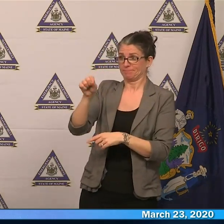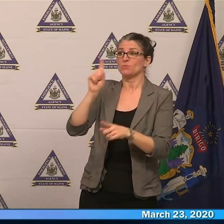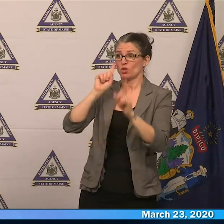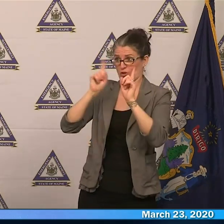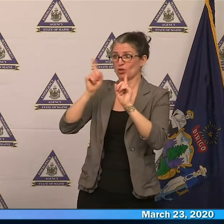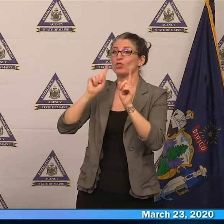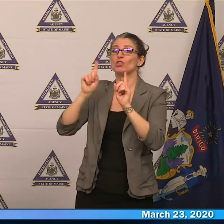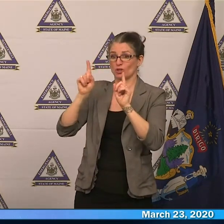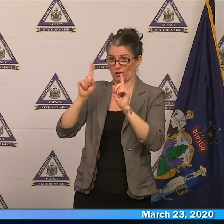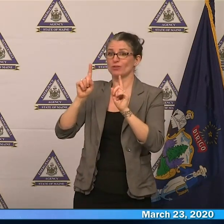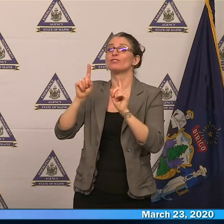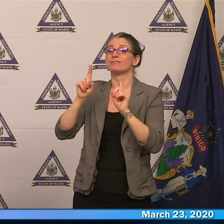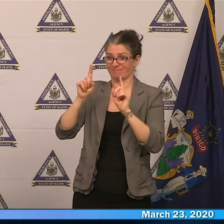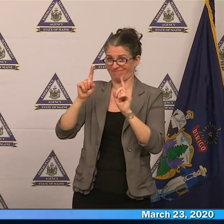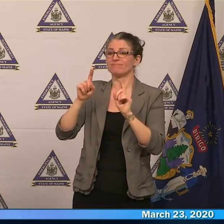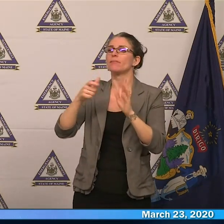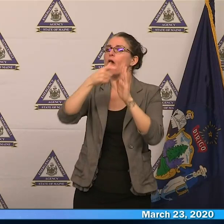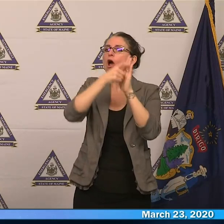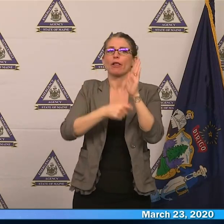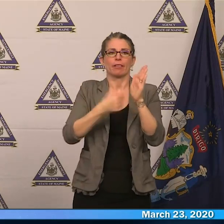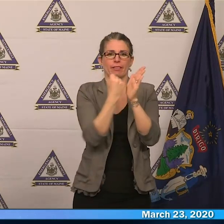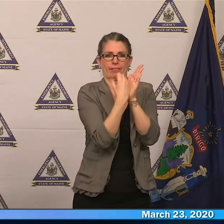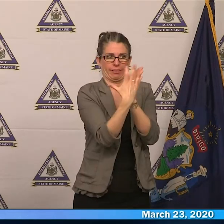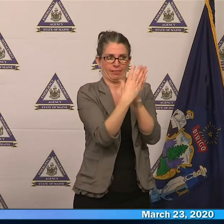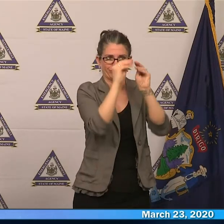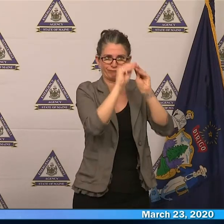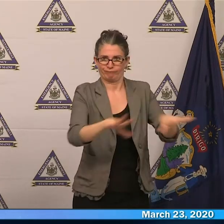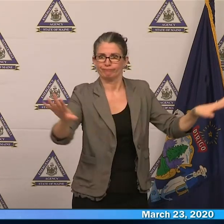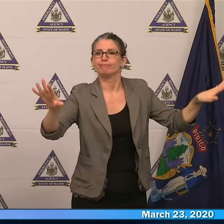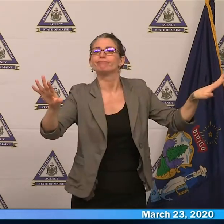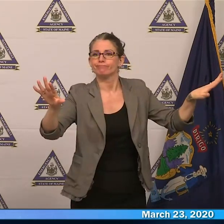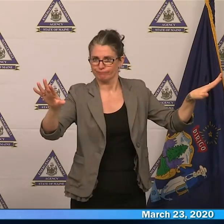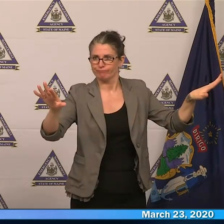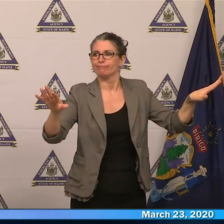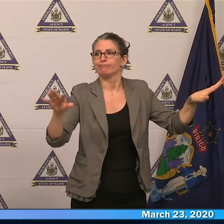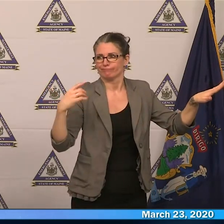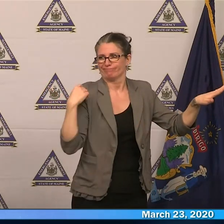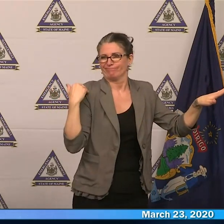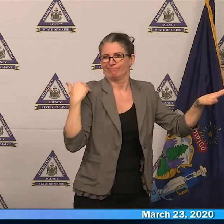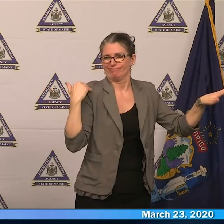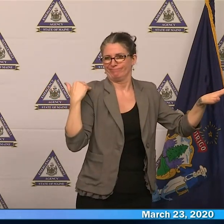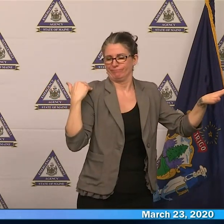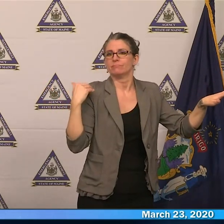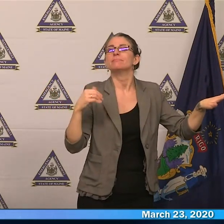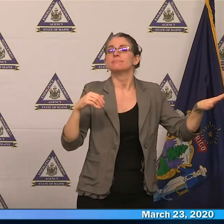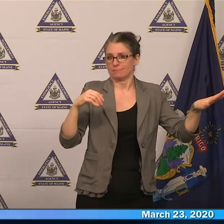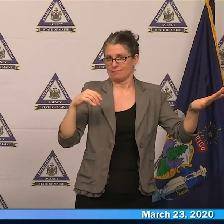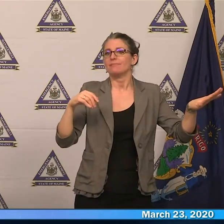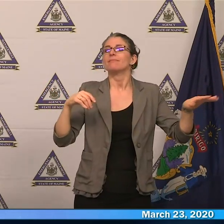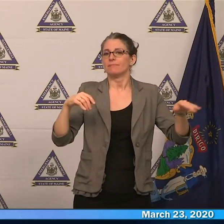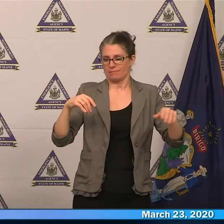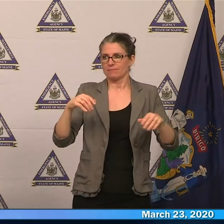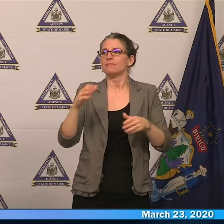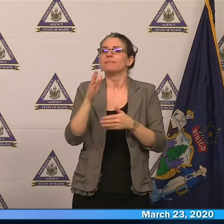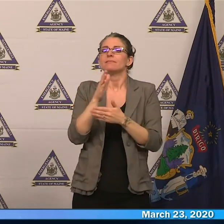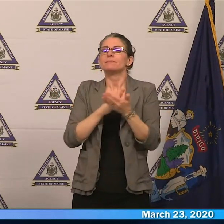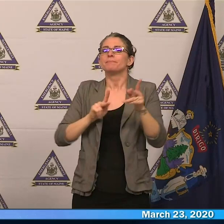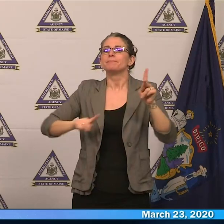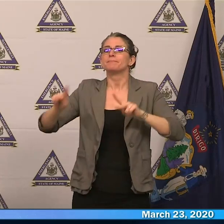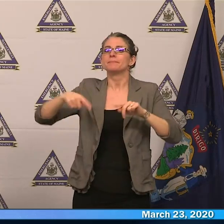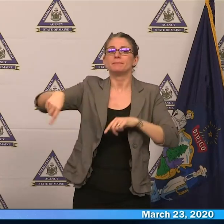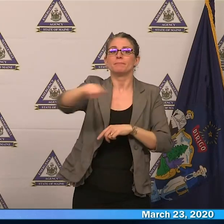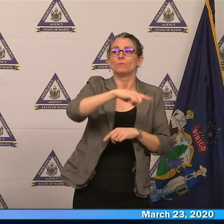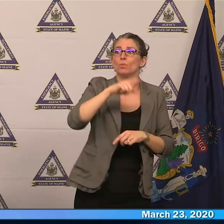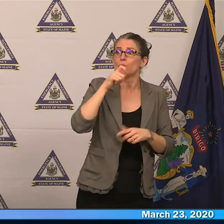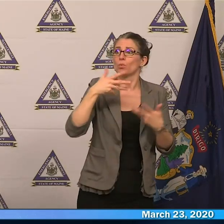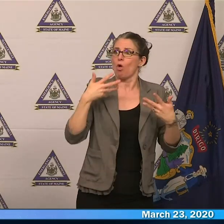out just in the past few days suggesting that for some segment of people with COVID-19, the very first symptoms that they